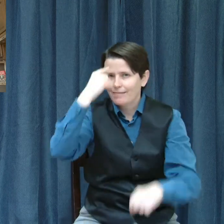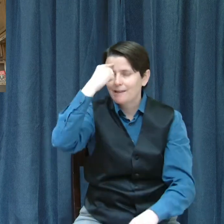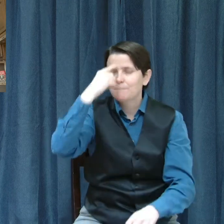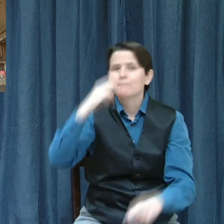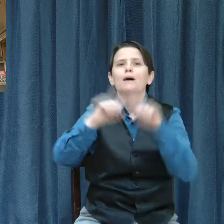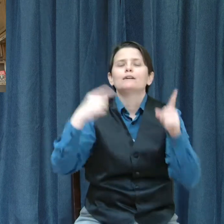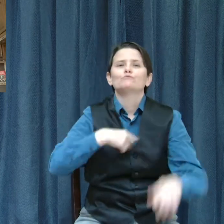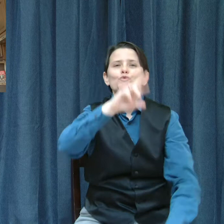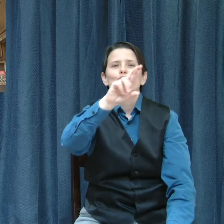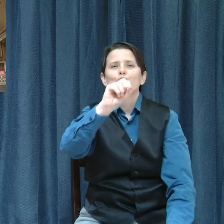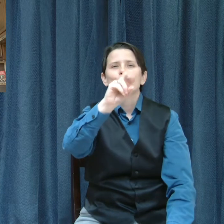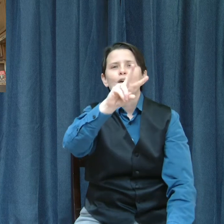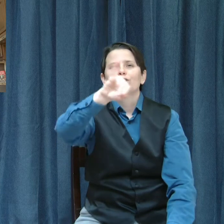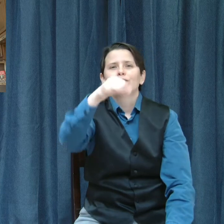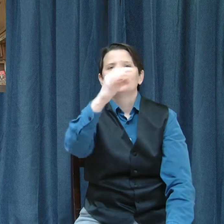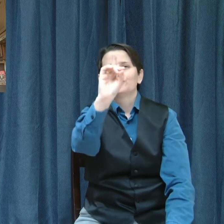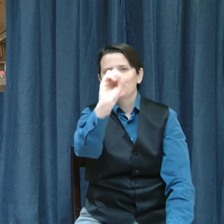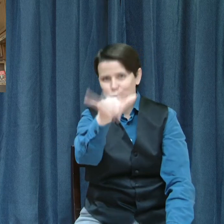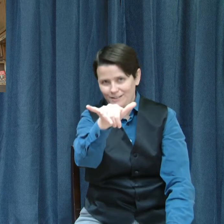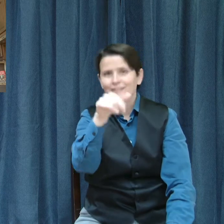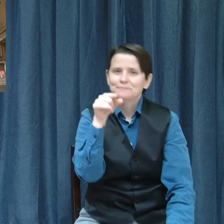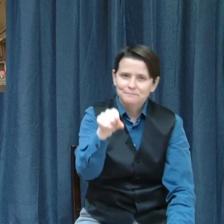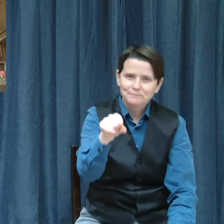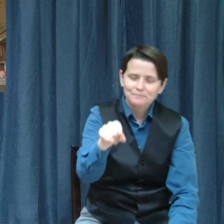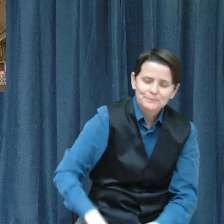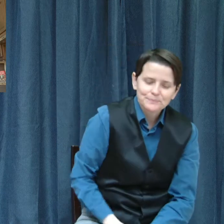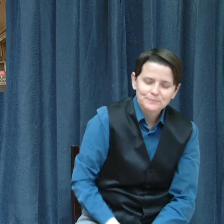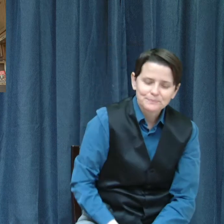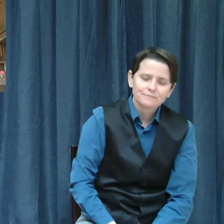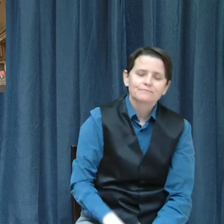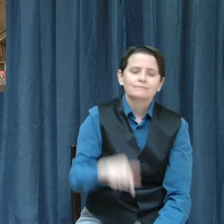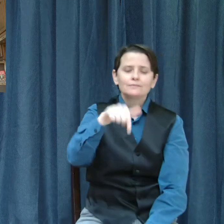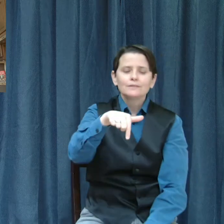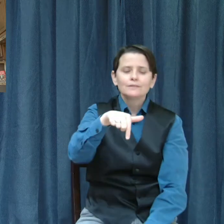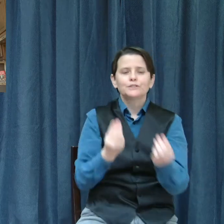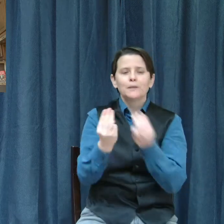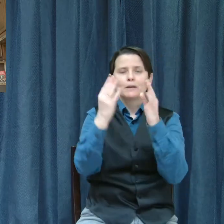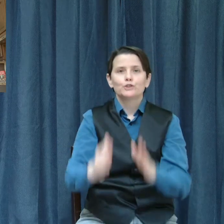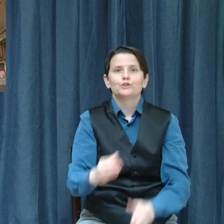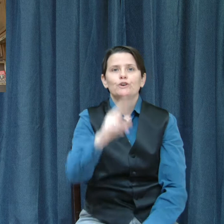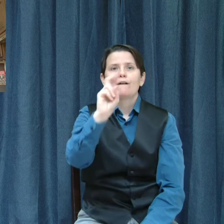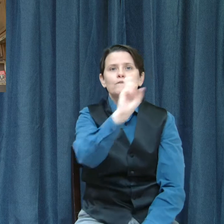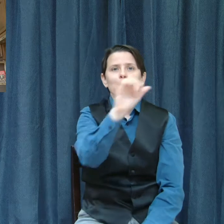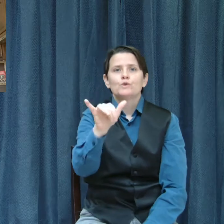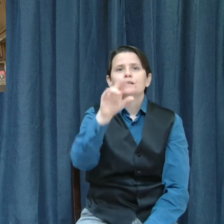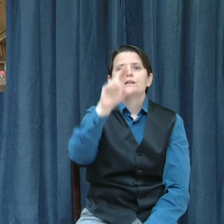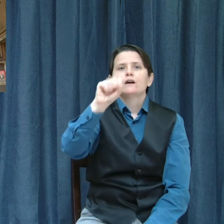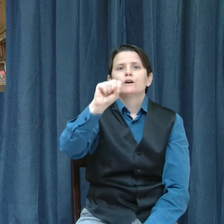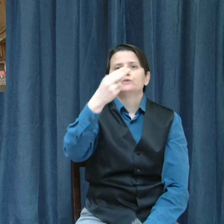is what we called her. And she is the minister of Unity of Shreveport, another Black woman.